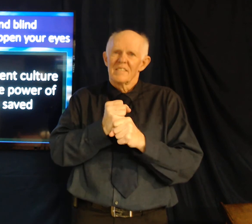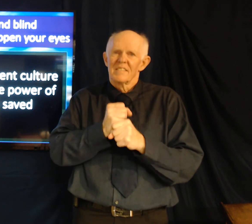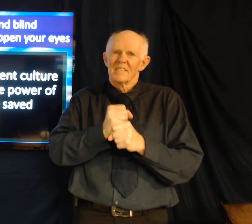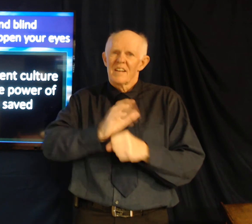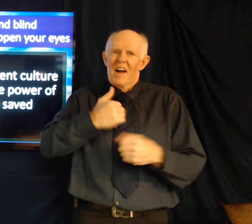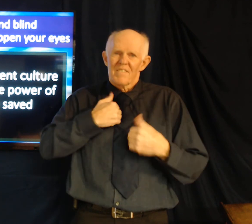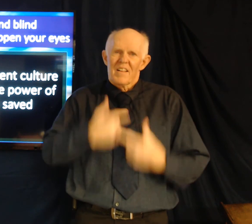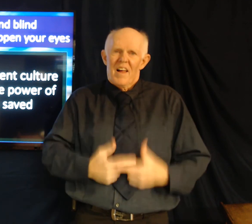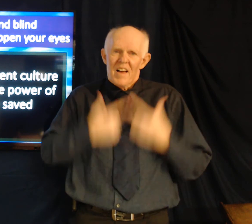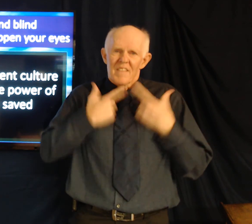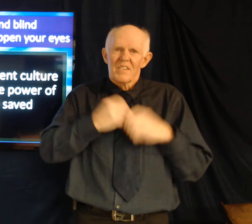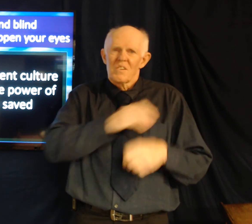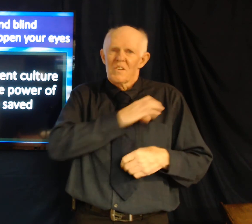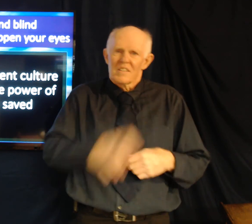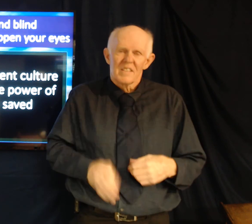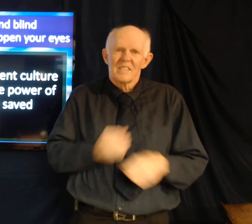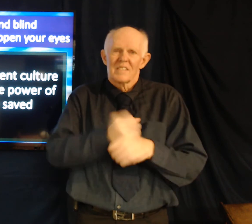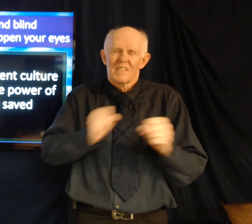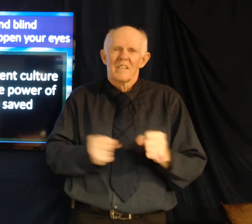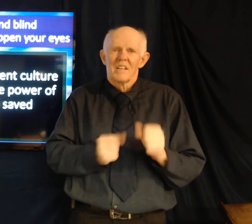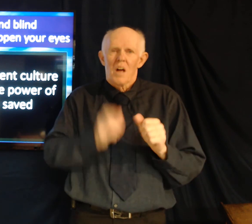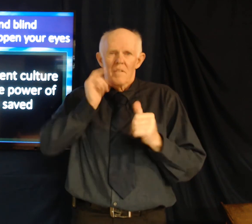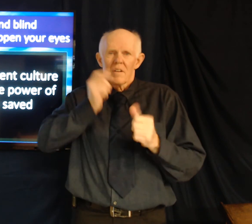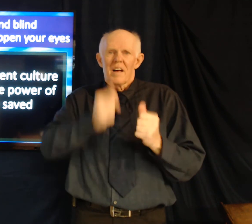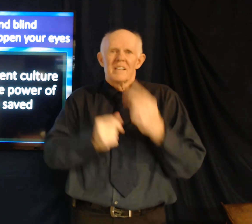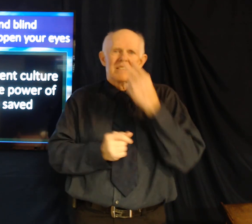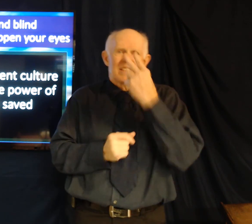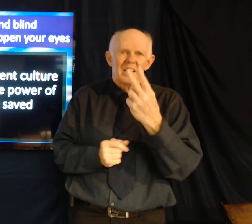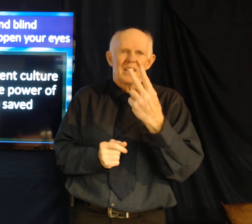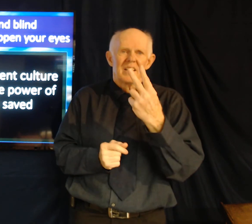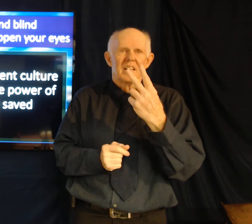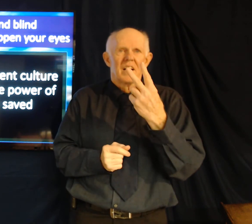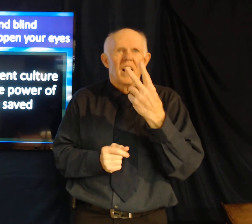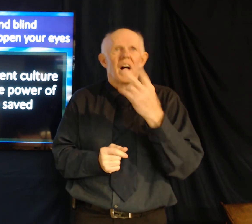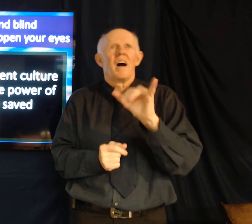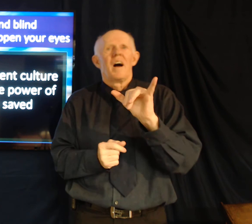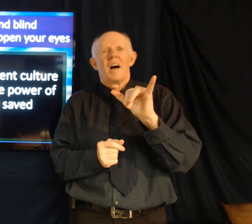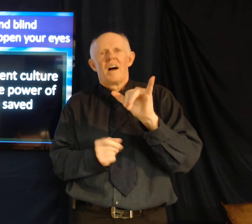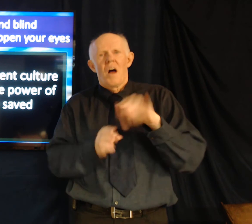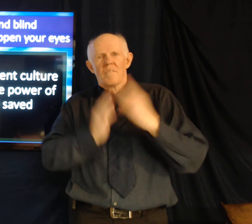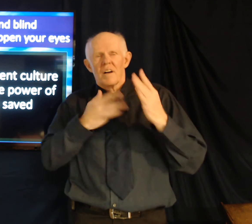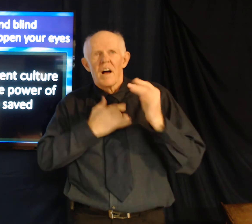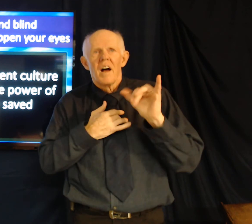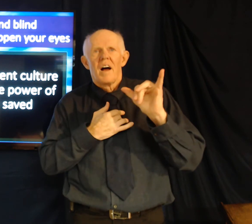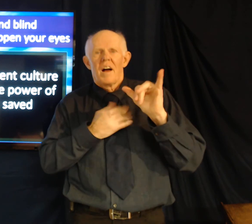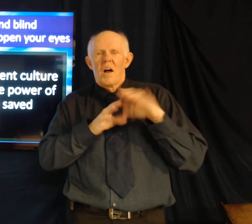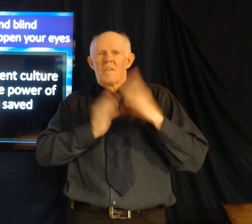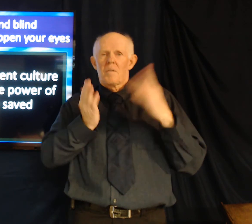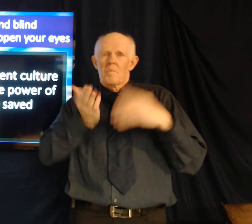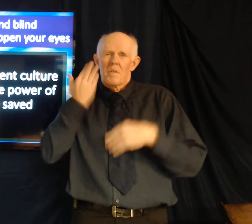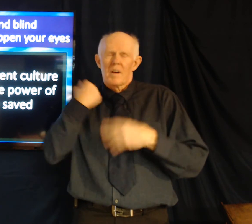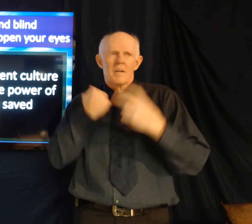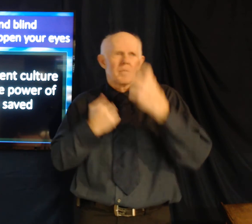we all live in christ we can see in our soul